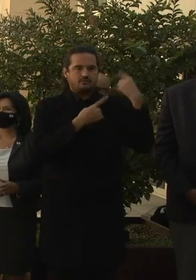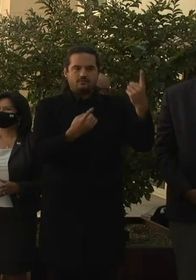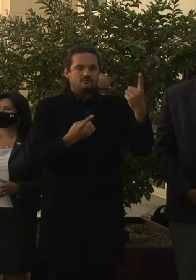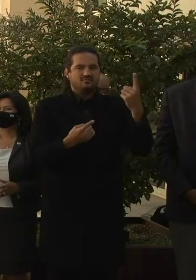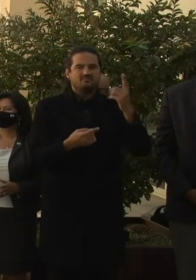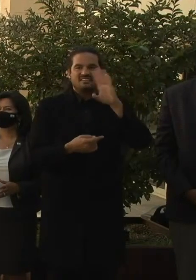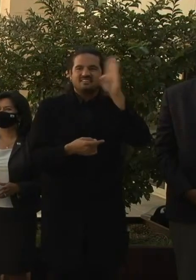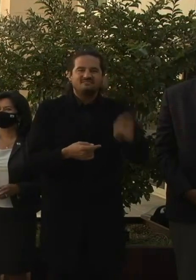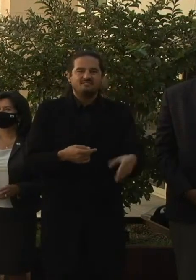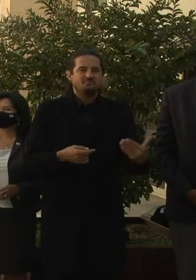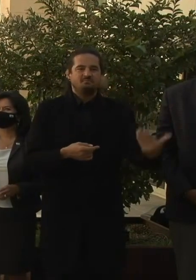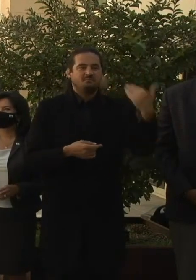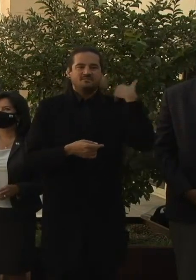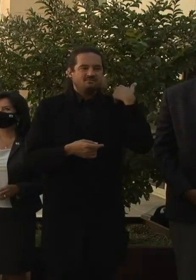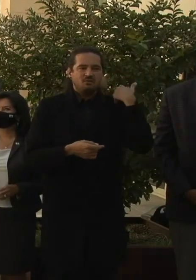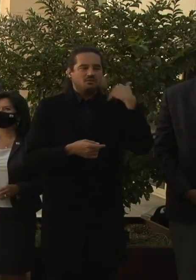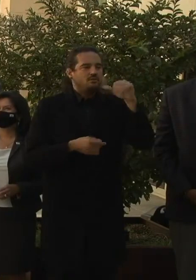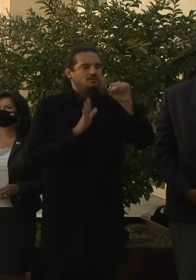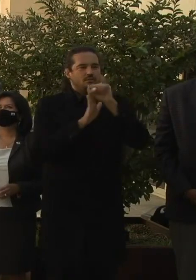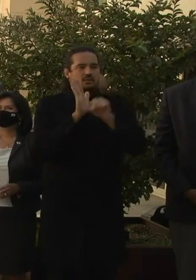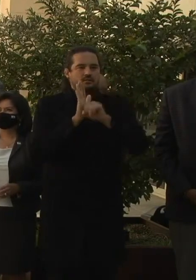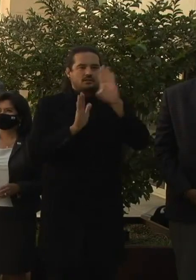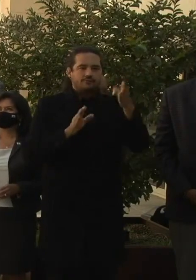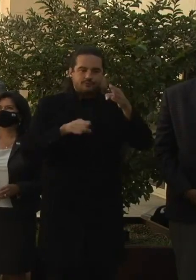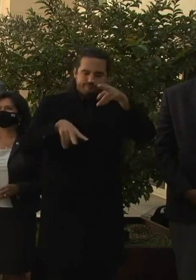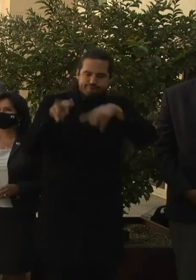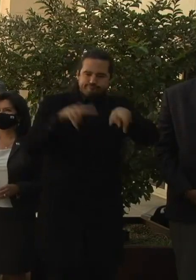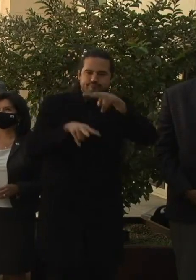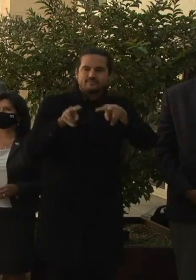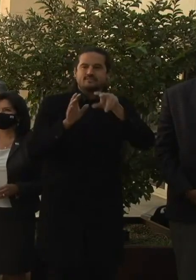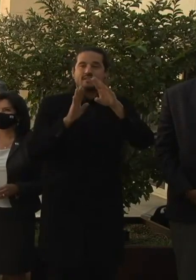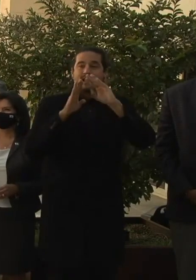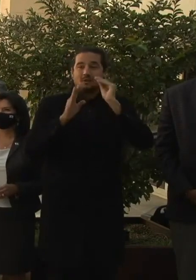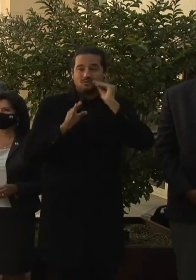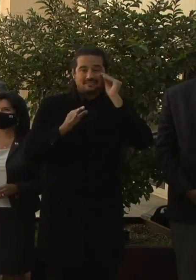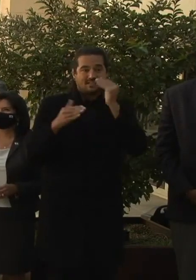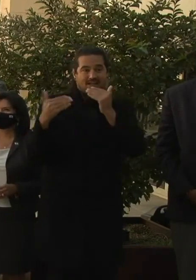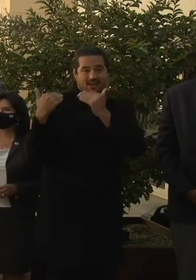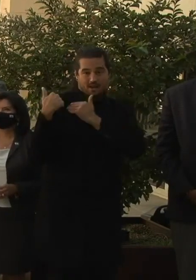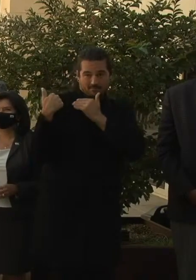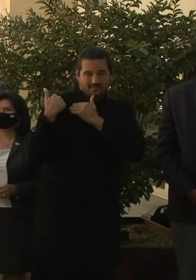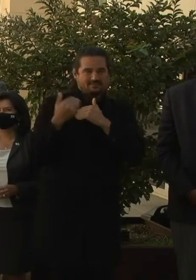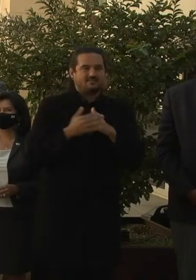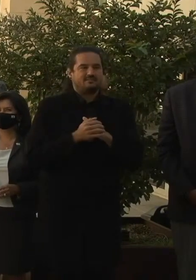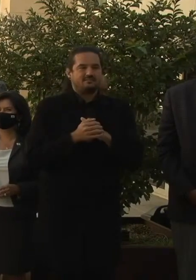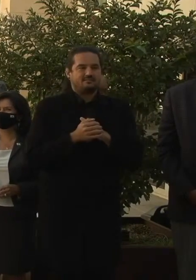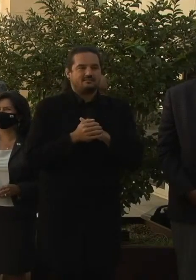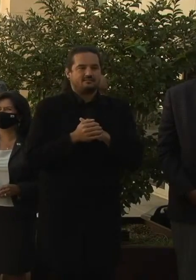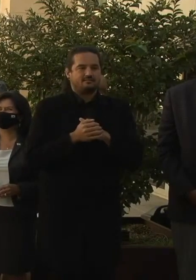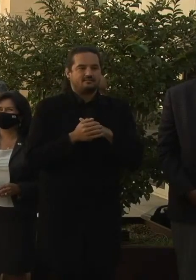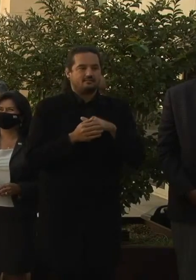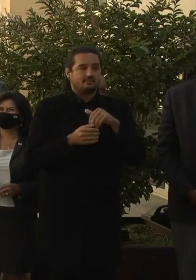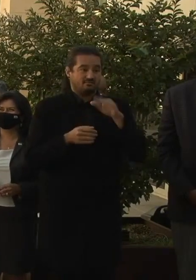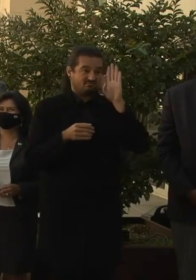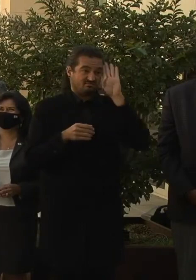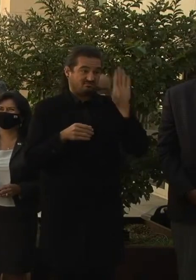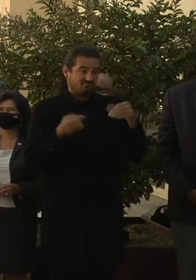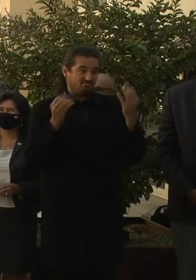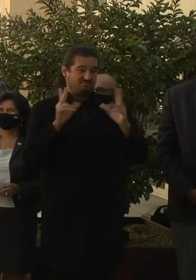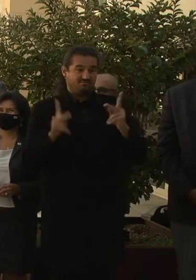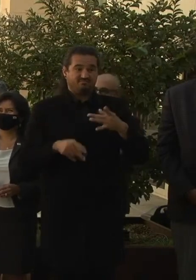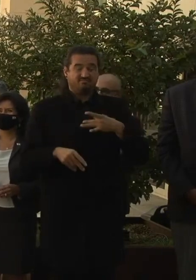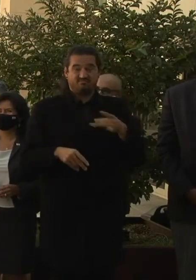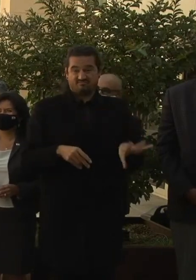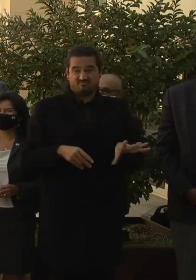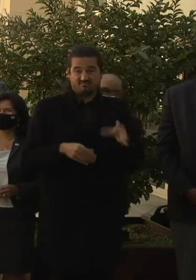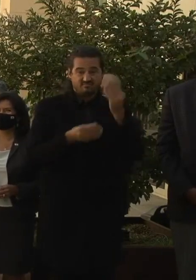focused on housing accountability. And trust me, it's not overwhelmingly popular. Just ask my friends down